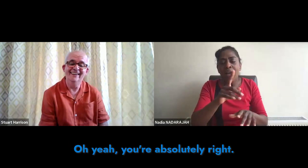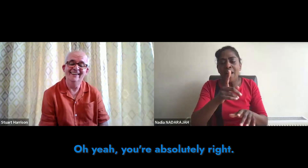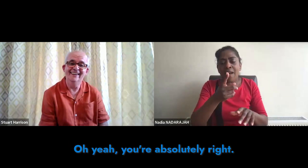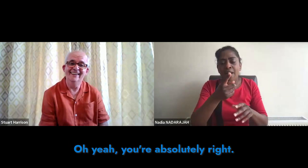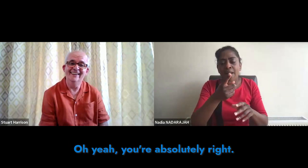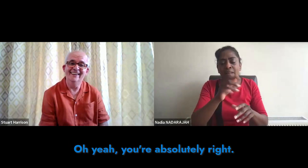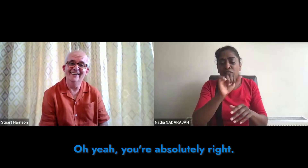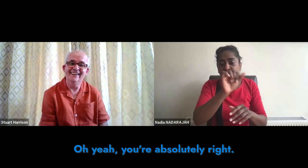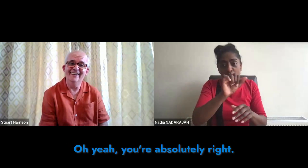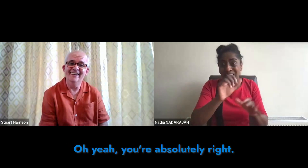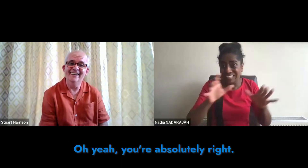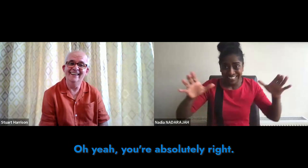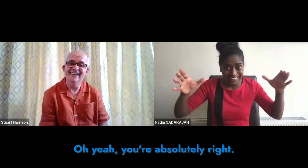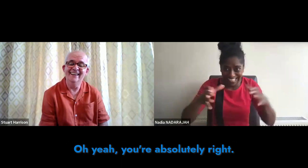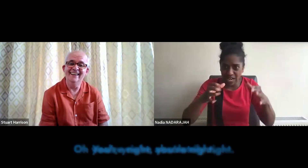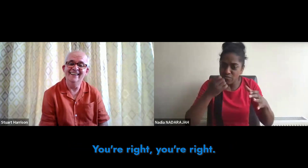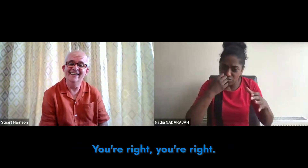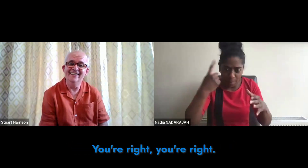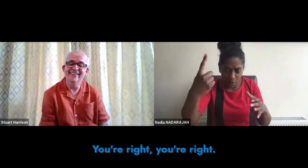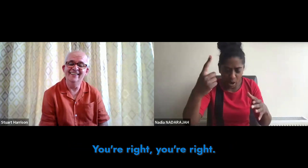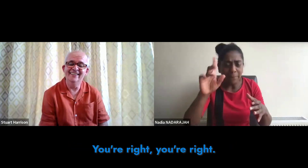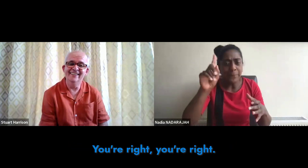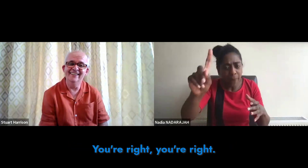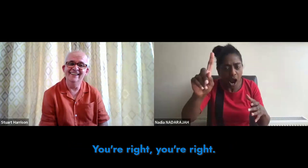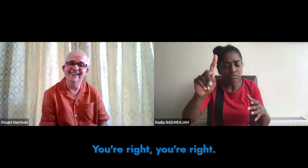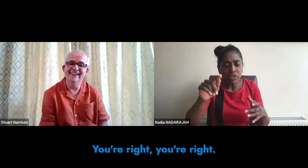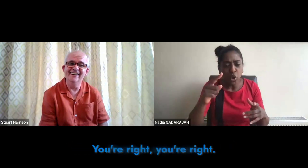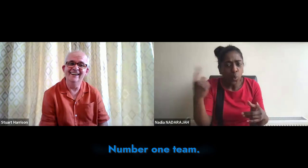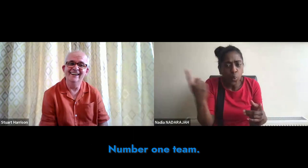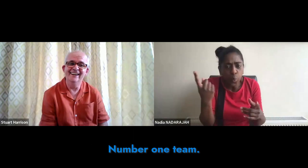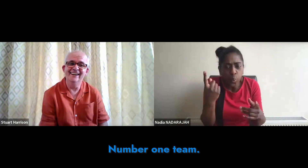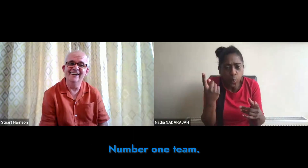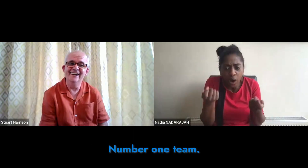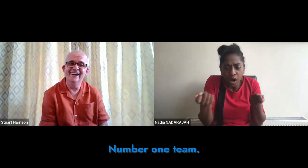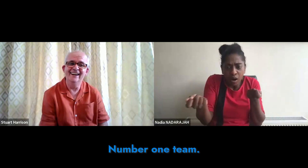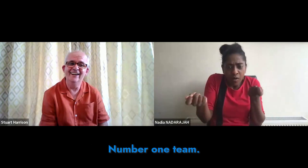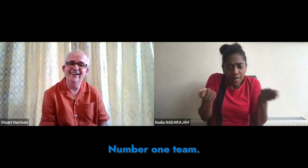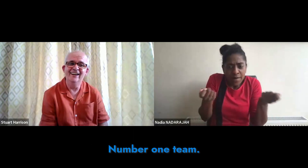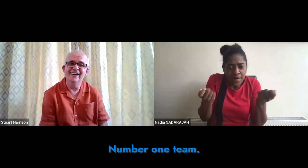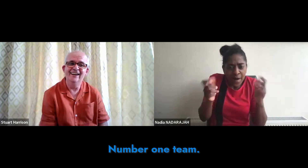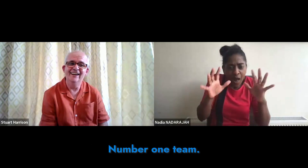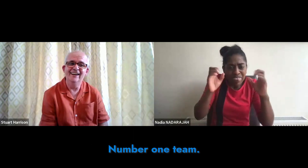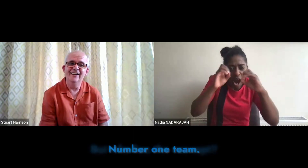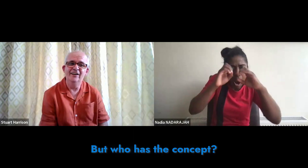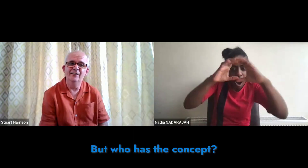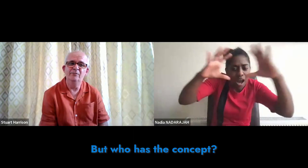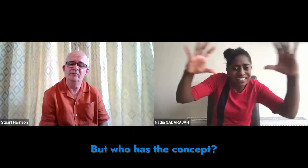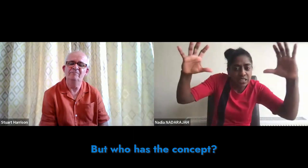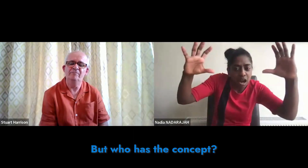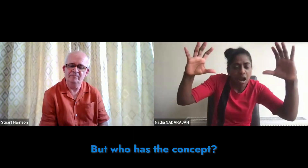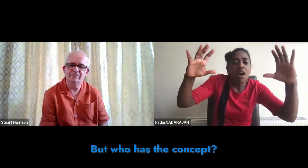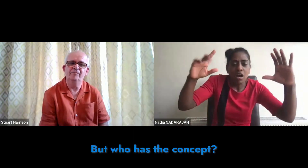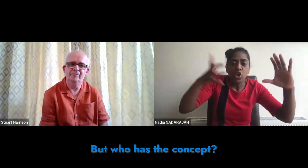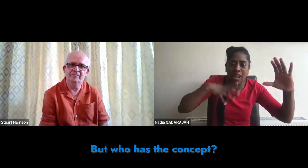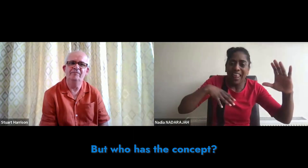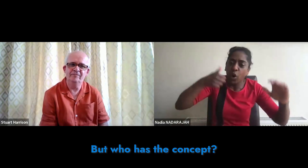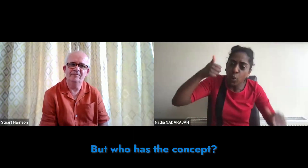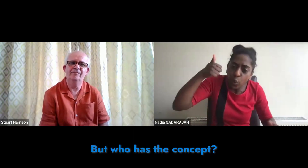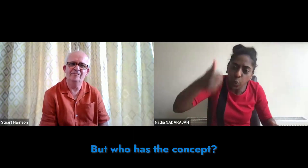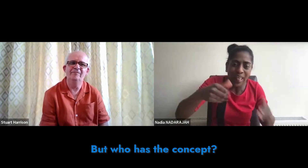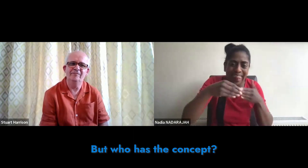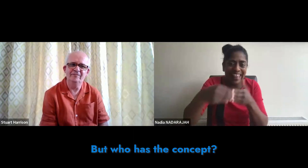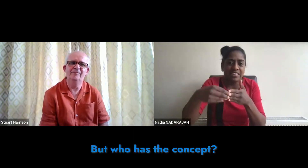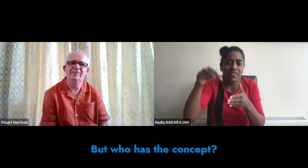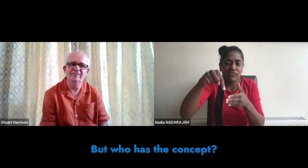yeah, you're absolutely right. You're right. You're right. Number one, team. But who